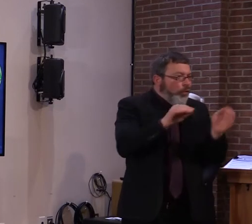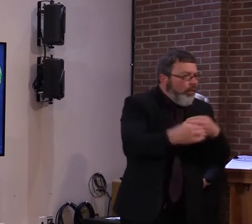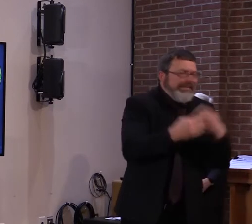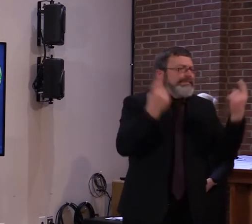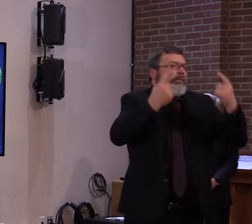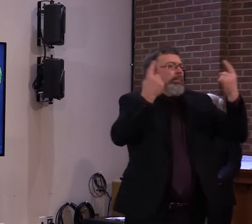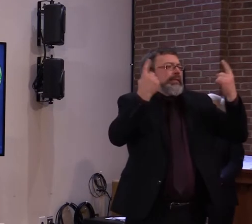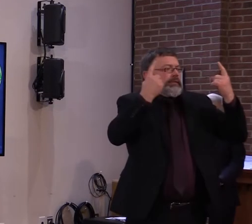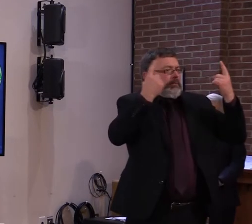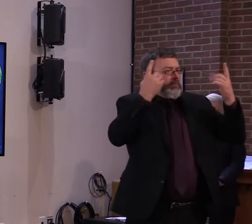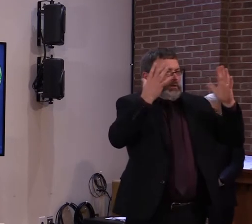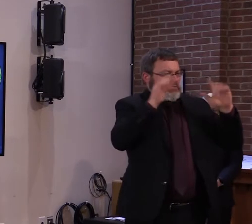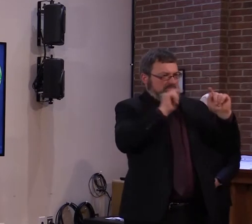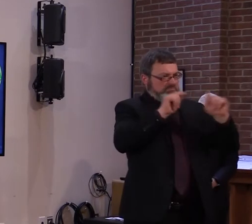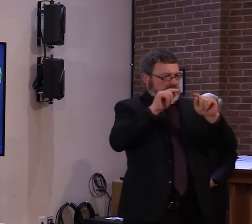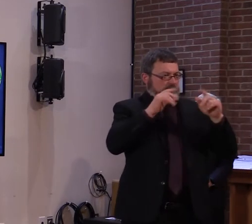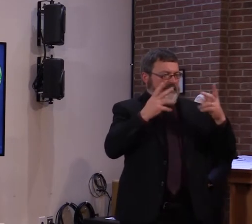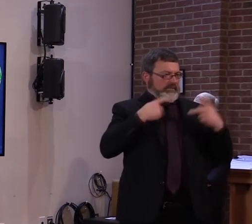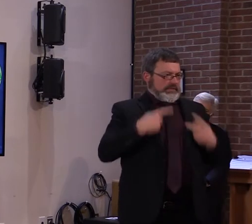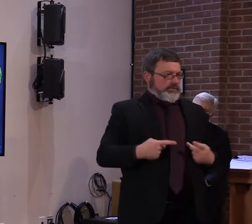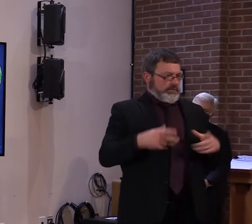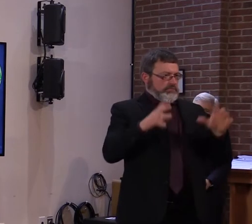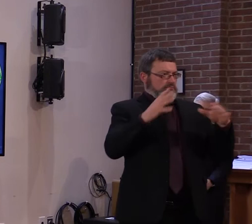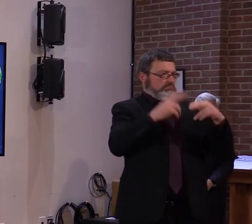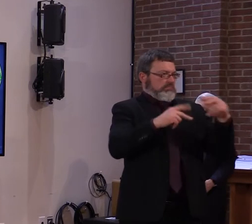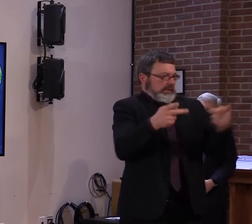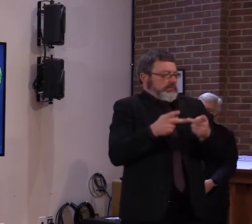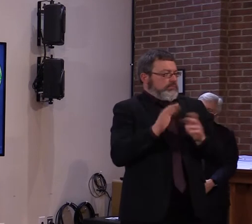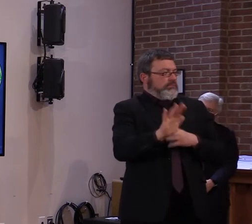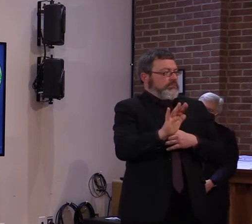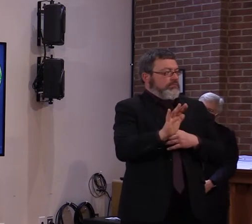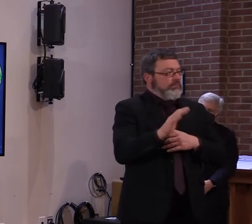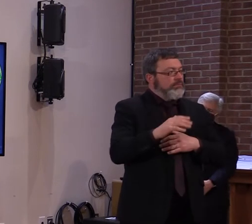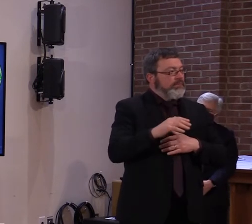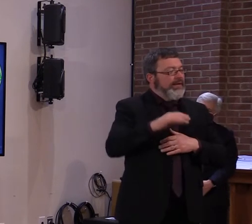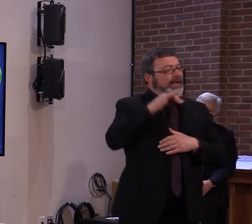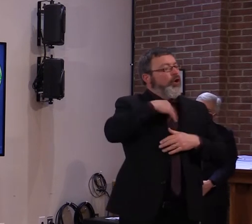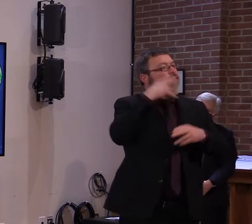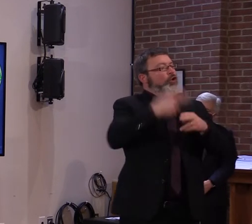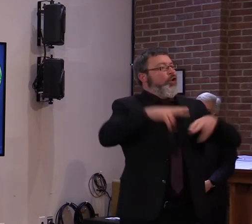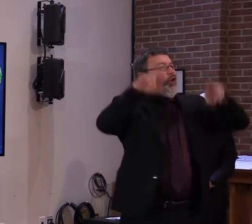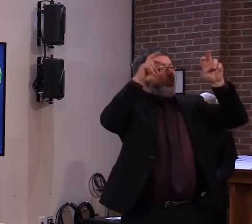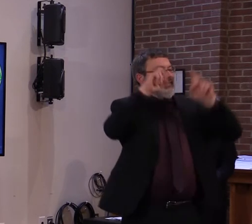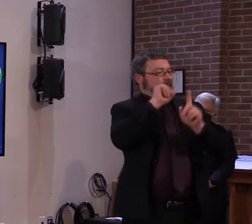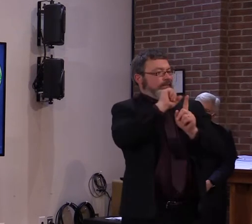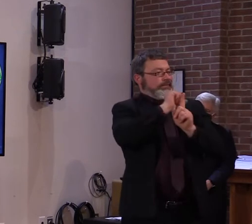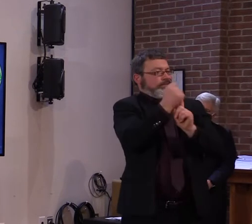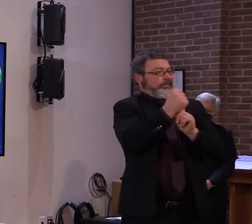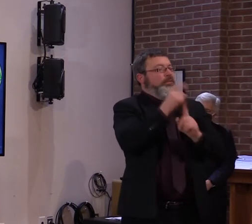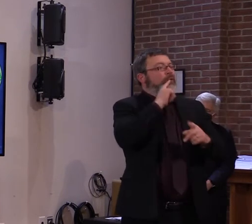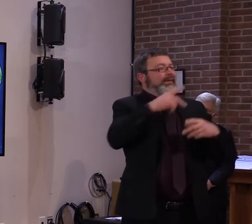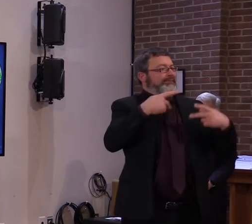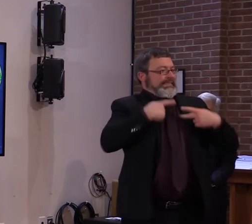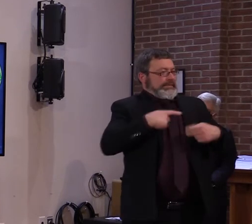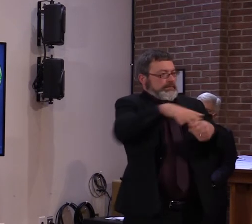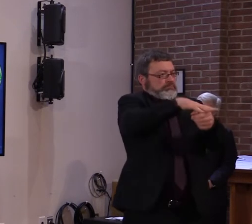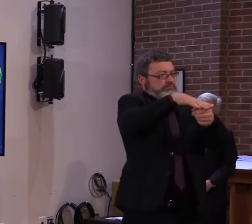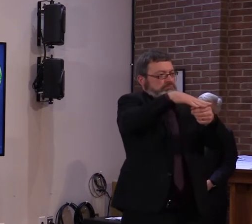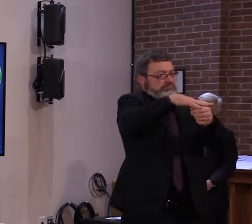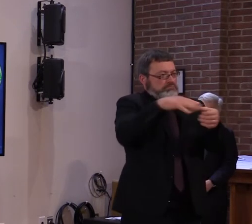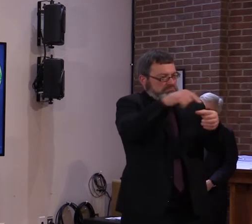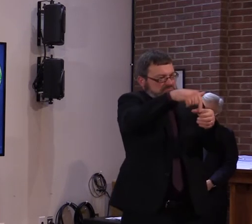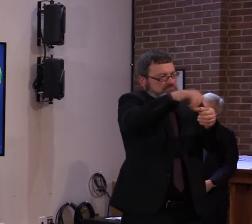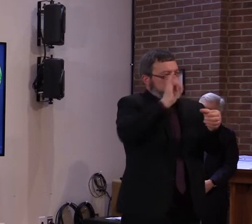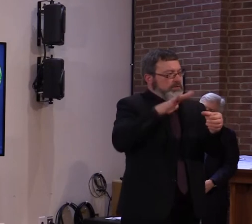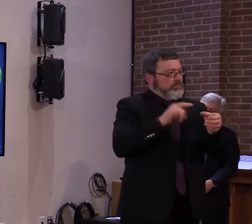healthcare facility, and that's why it becomes a situation. When we learn about more than one case in a facility